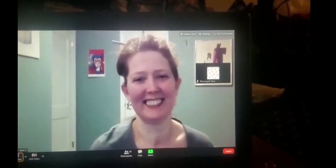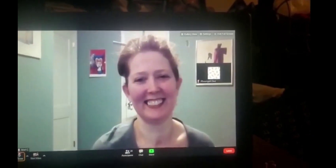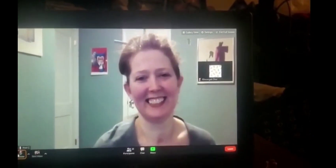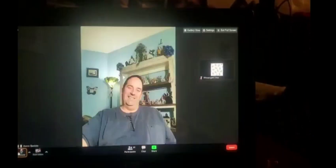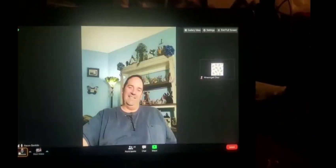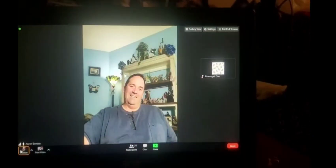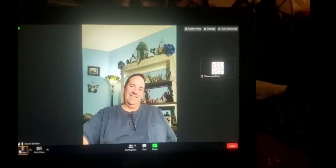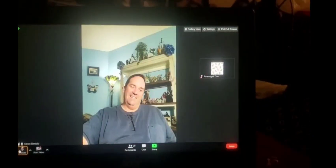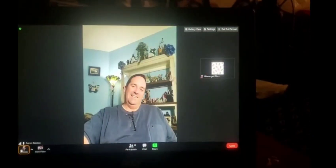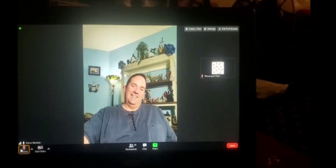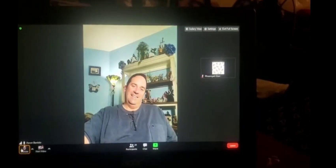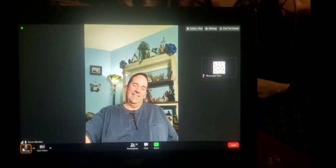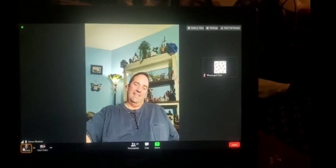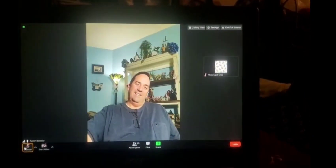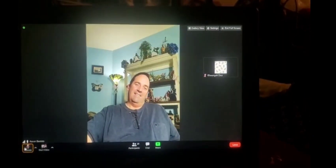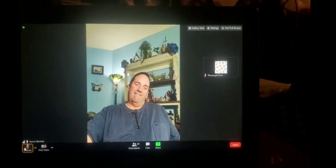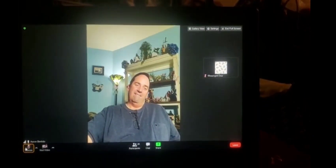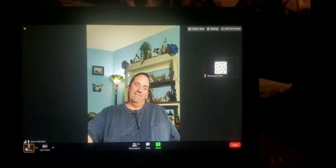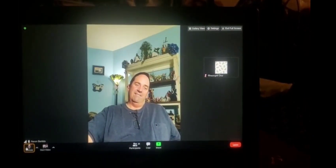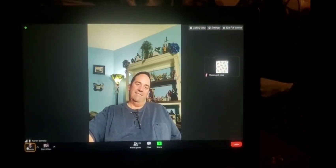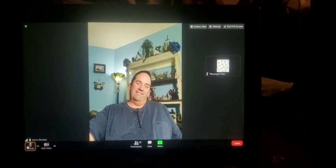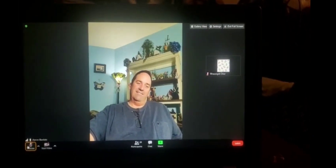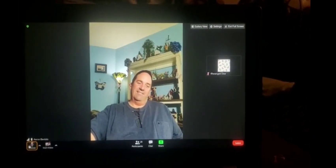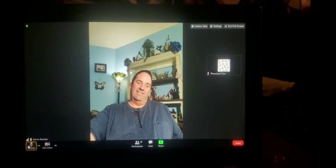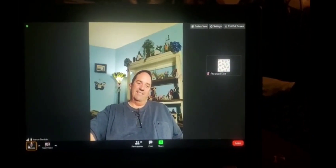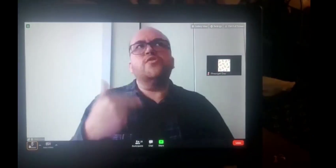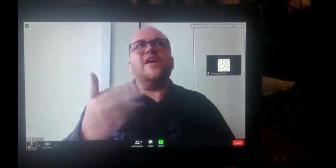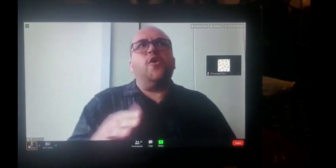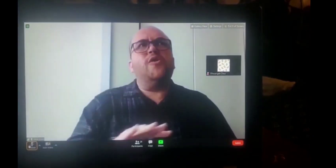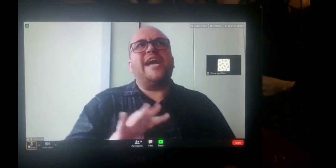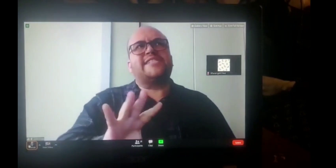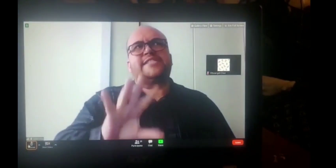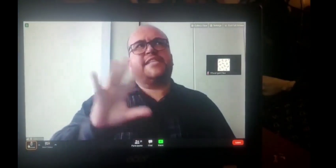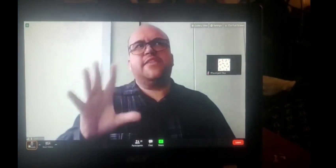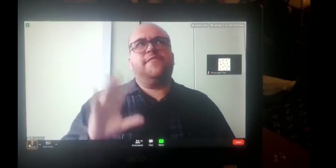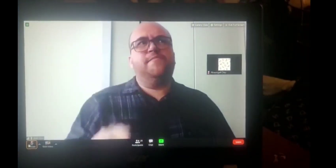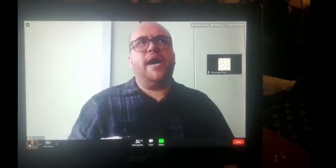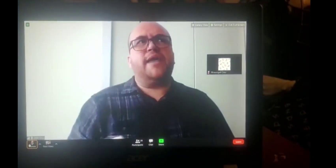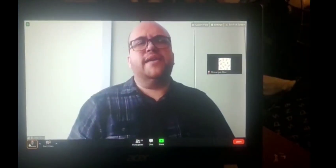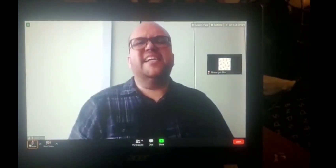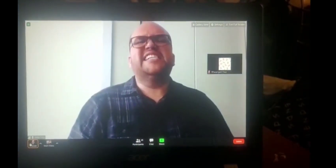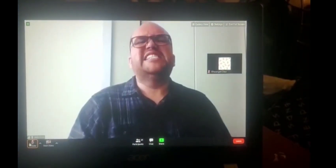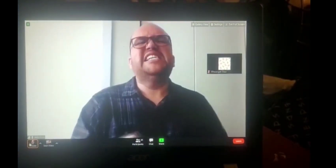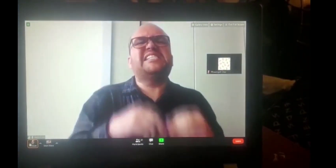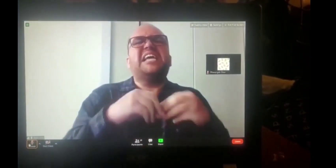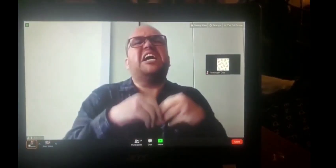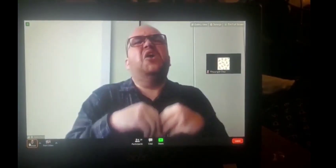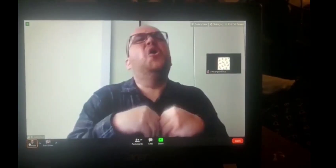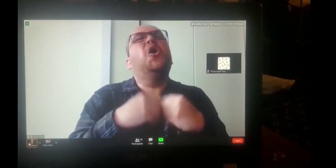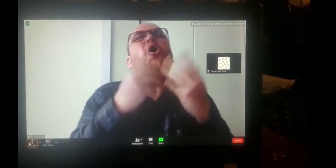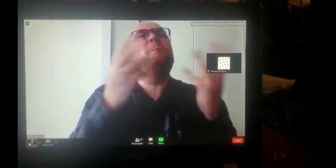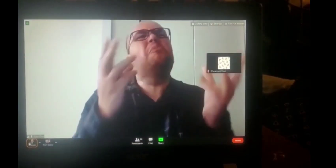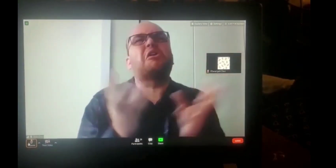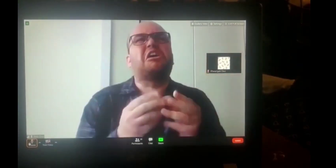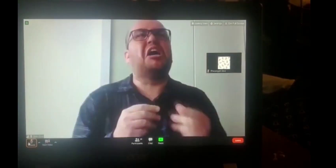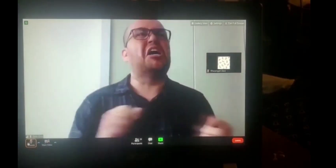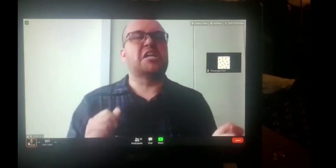you always hear you all you are old as a state of mind it's like a hallmark car